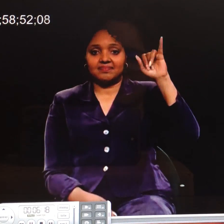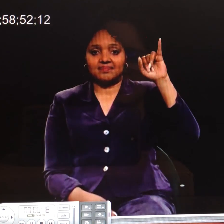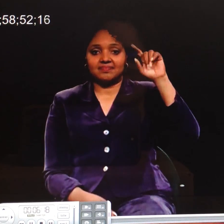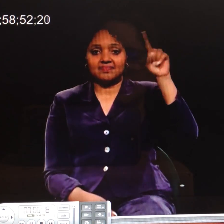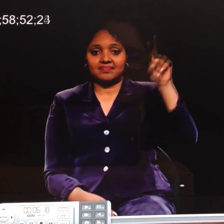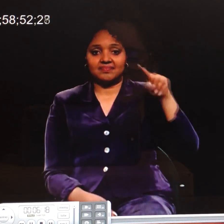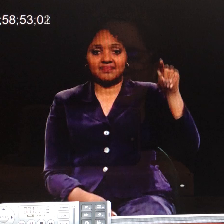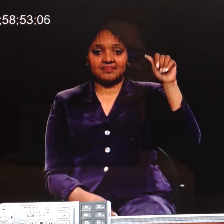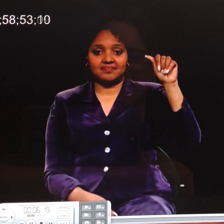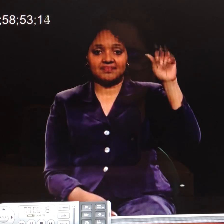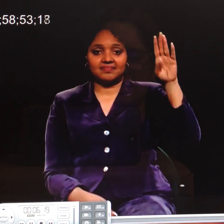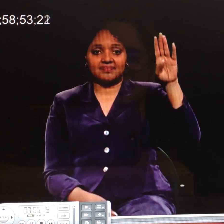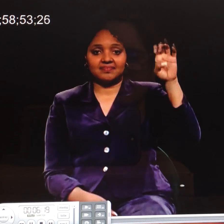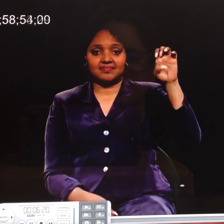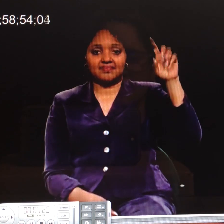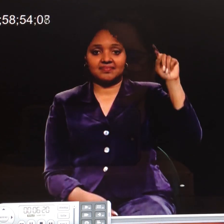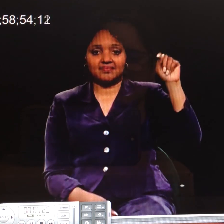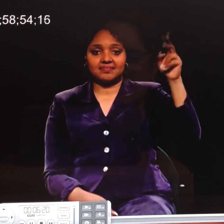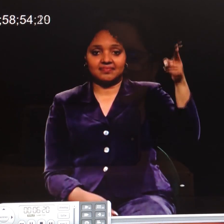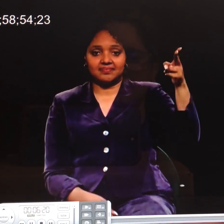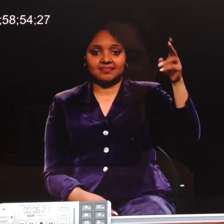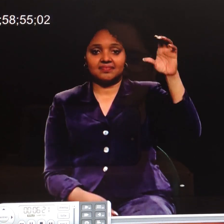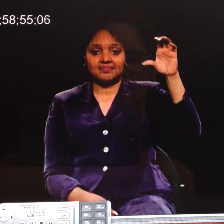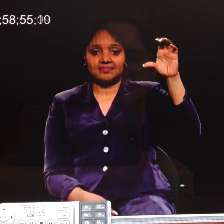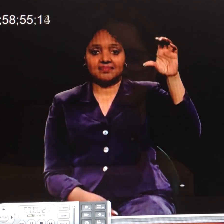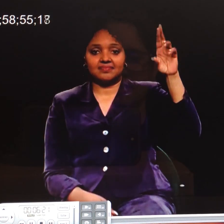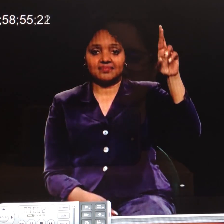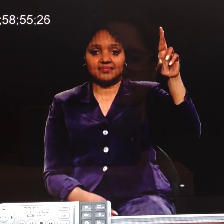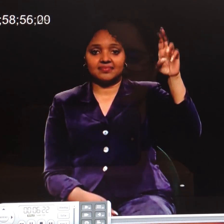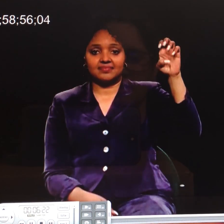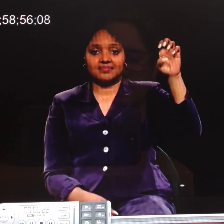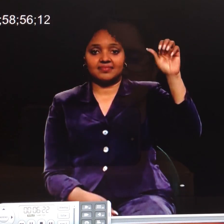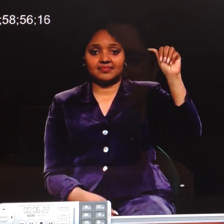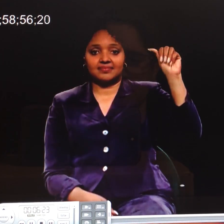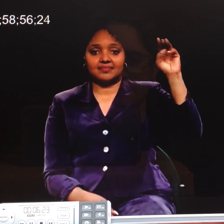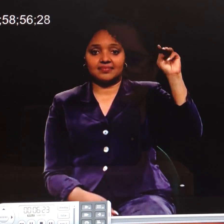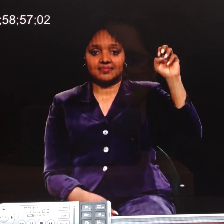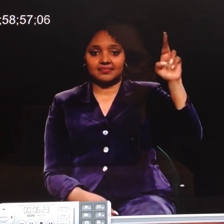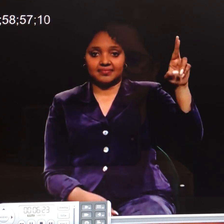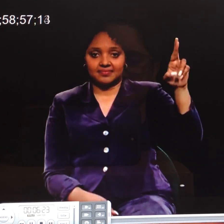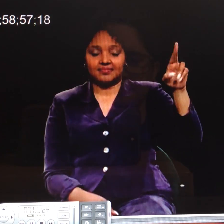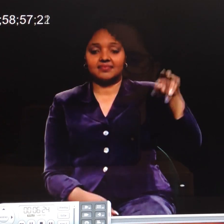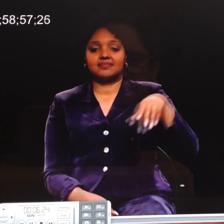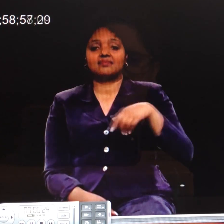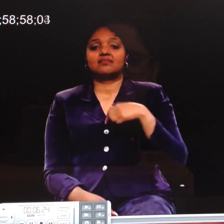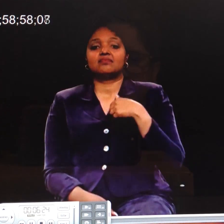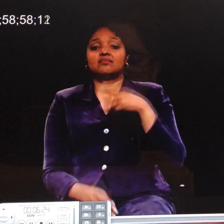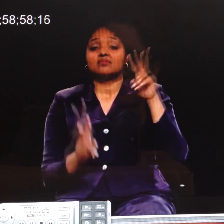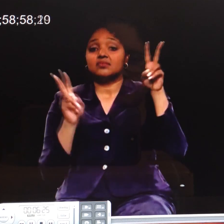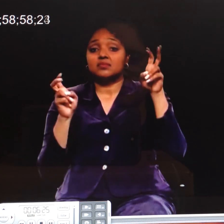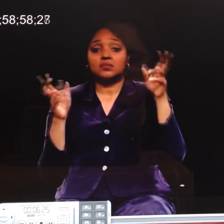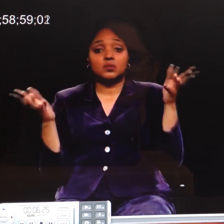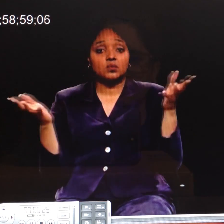My name is Eliza Beth Kramer.